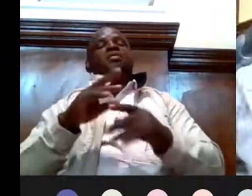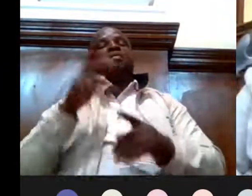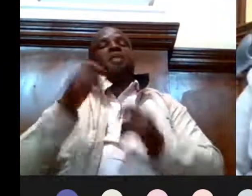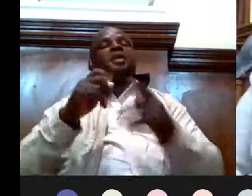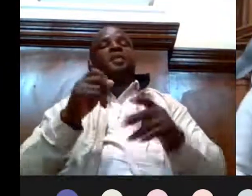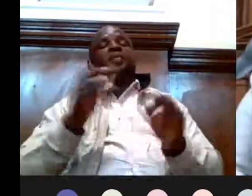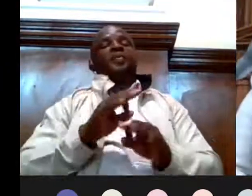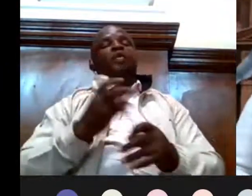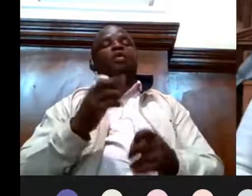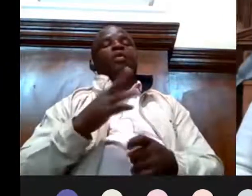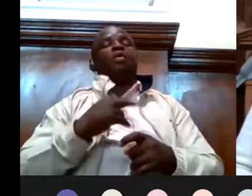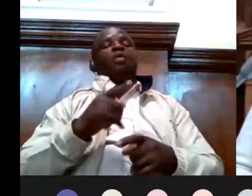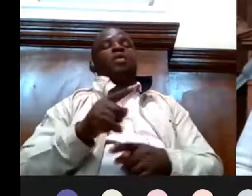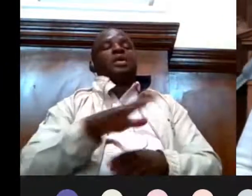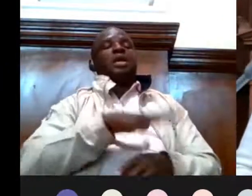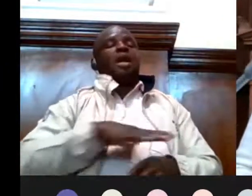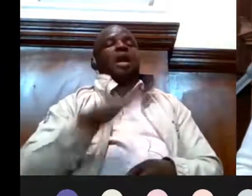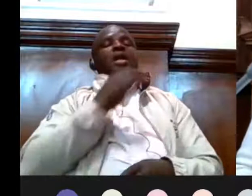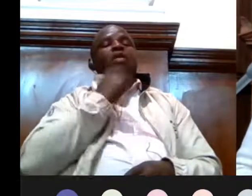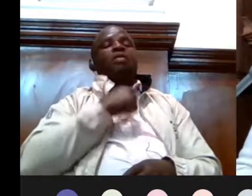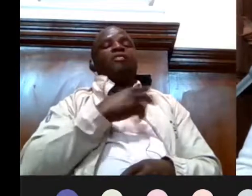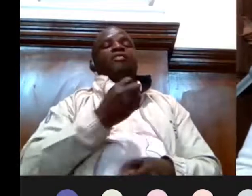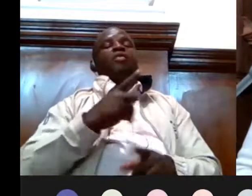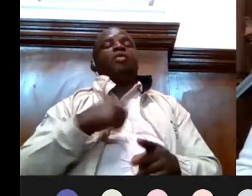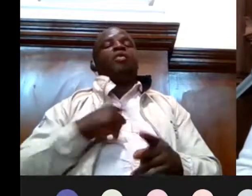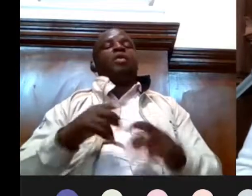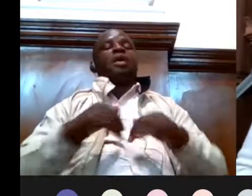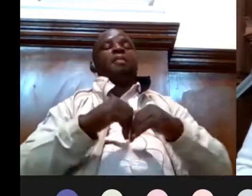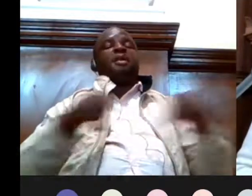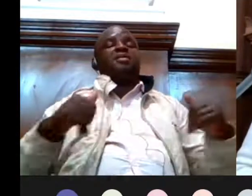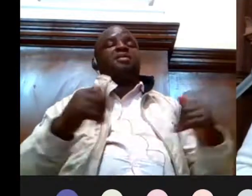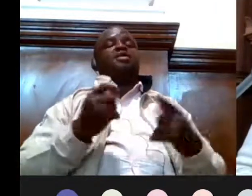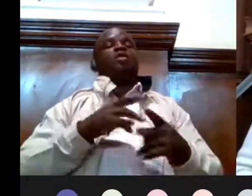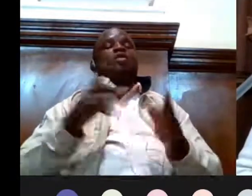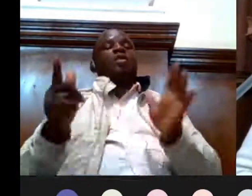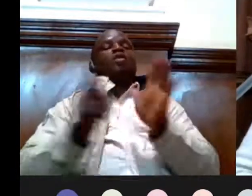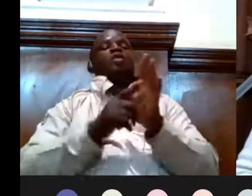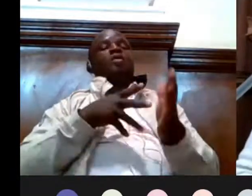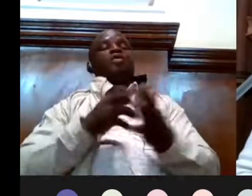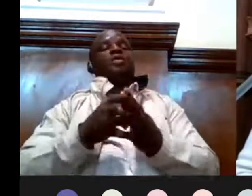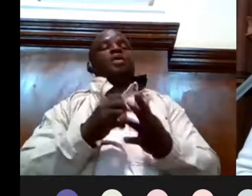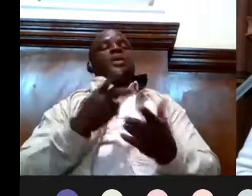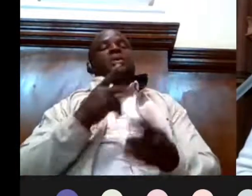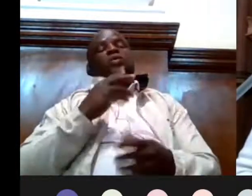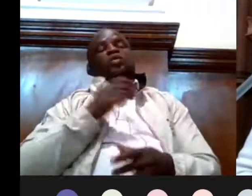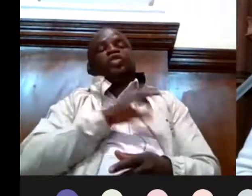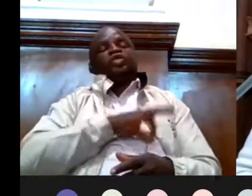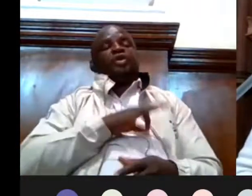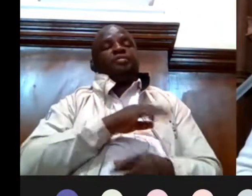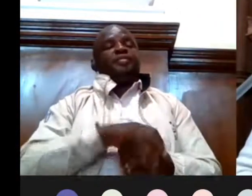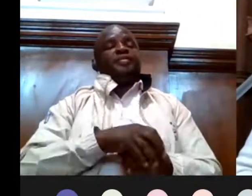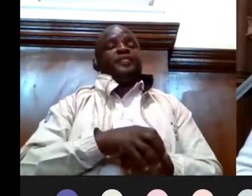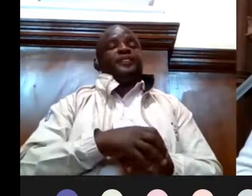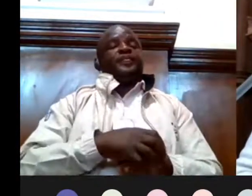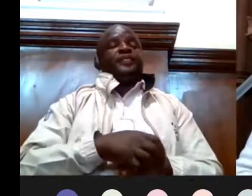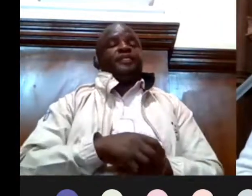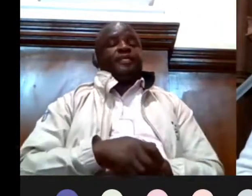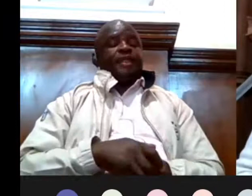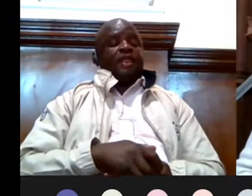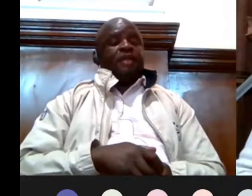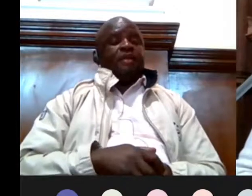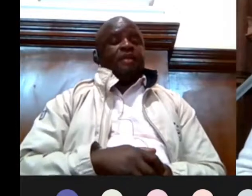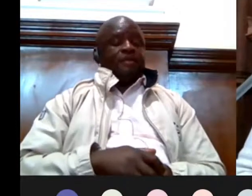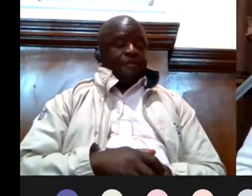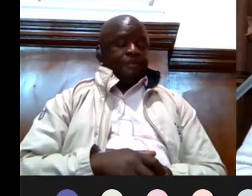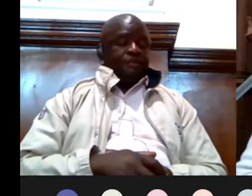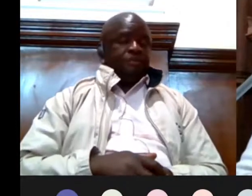drought, or the legislative framework, or apartheid, or ach shame. Speaker, when